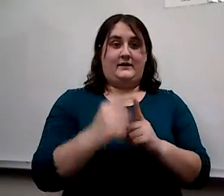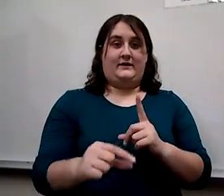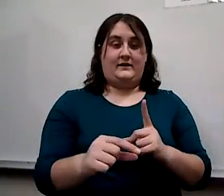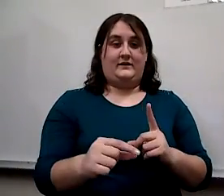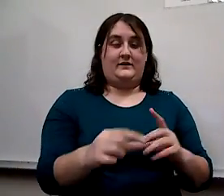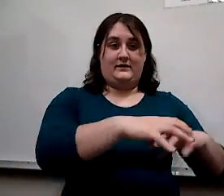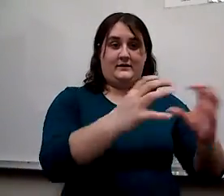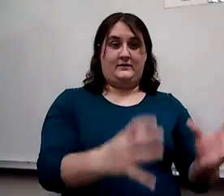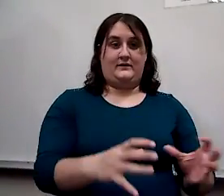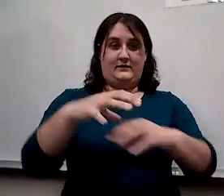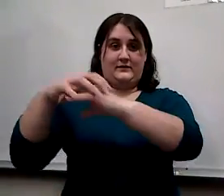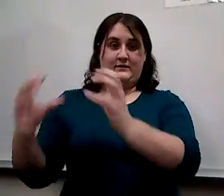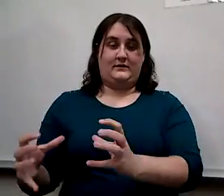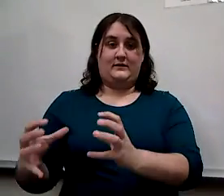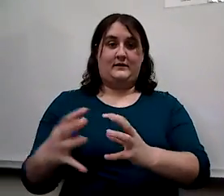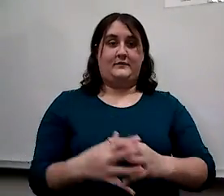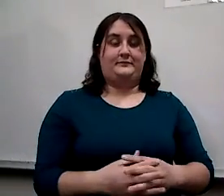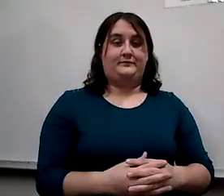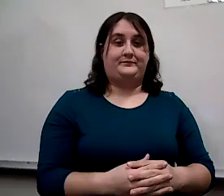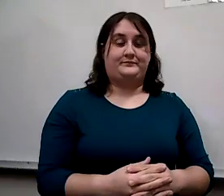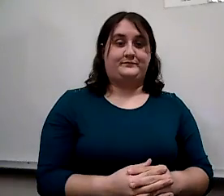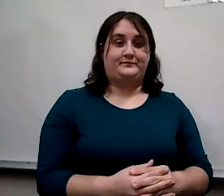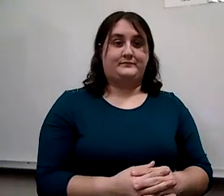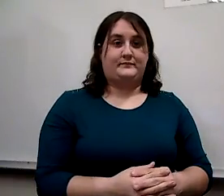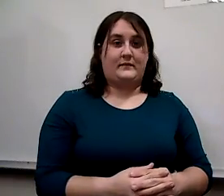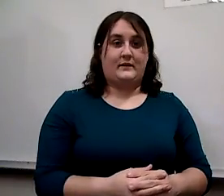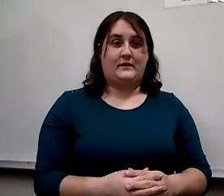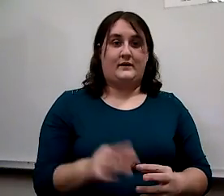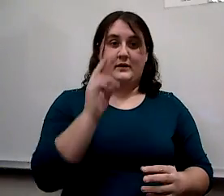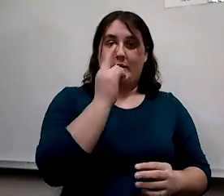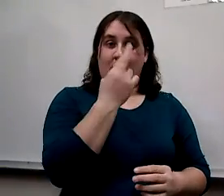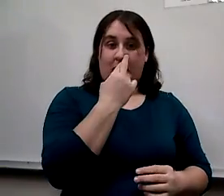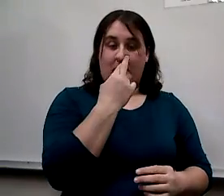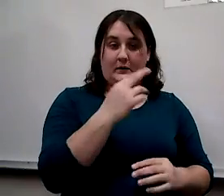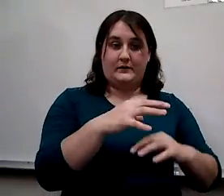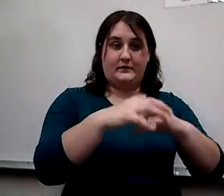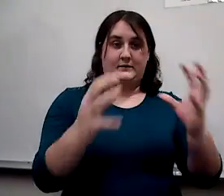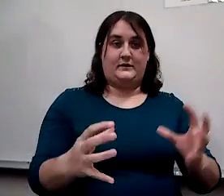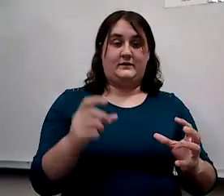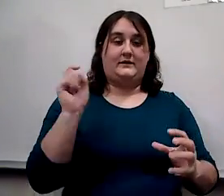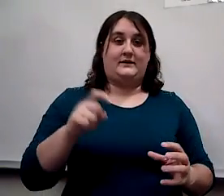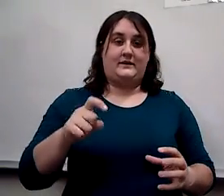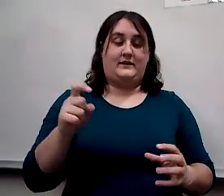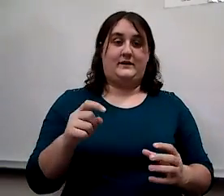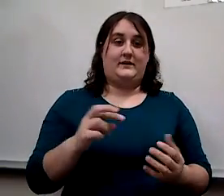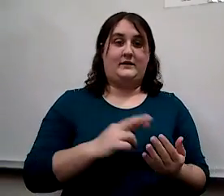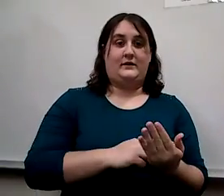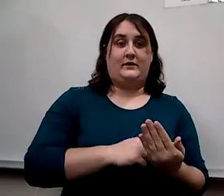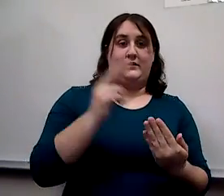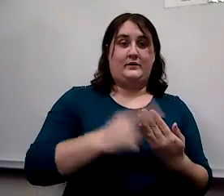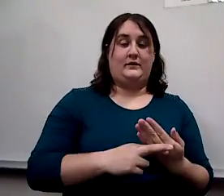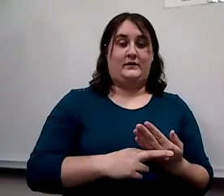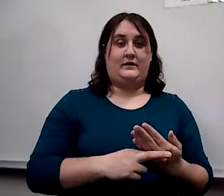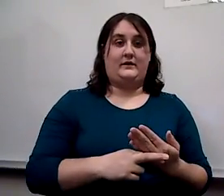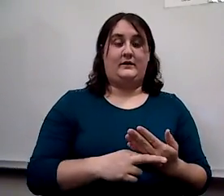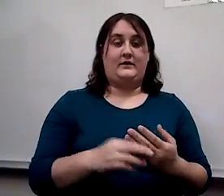vigorous plants. Number 4, rose bushes require a regular program of feeding and leaf and